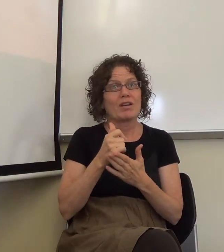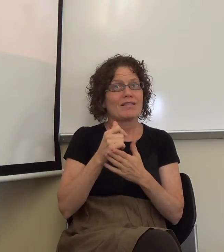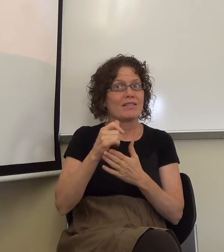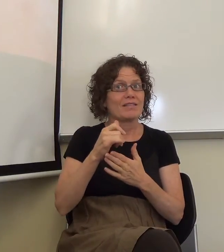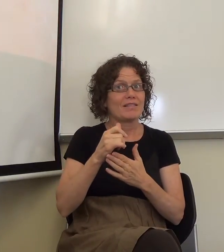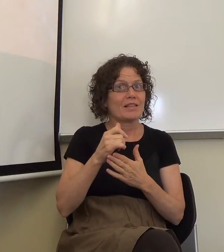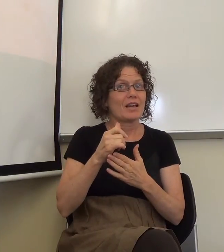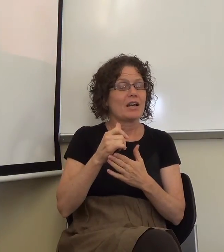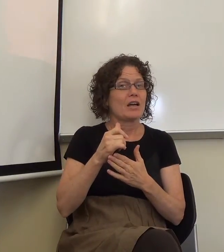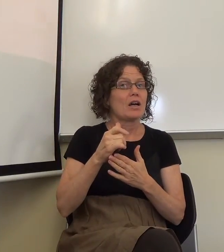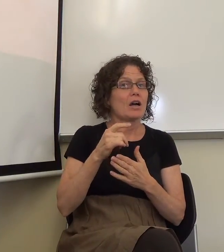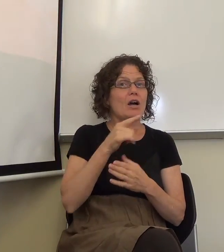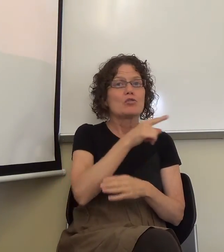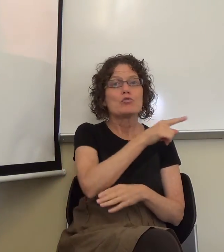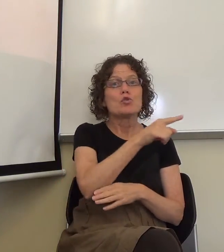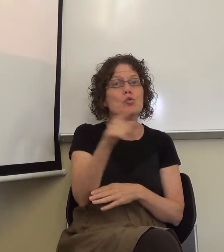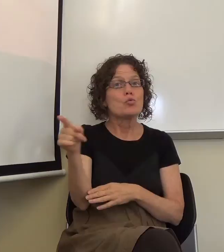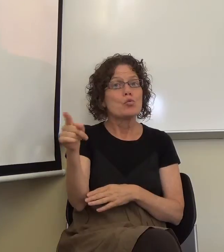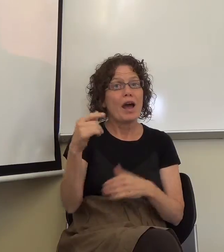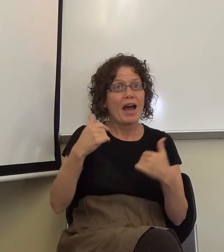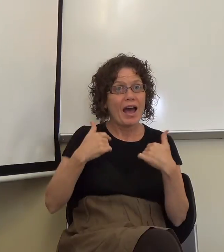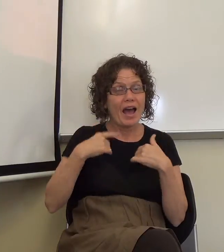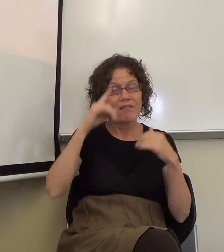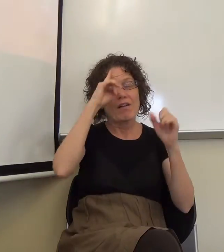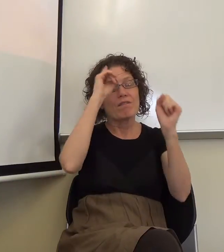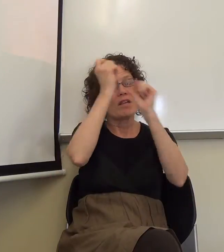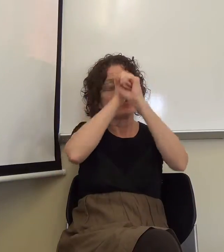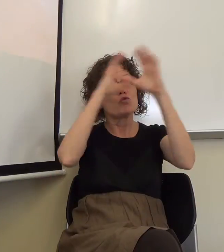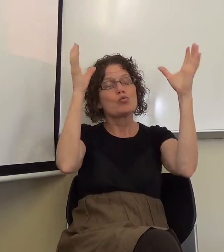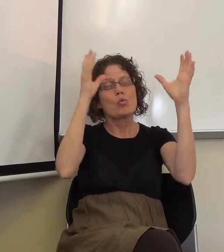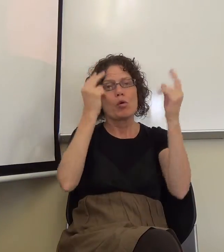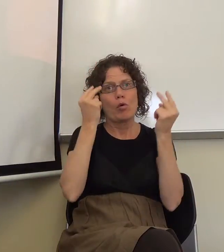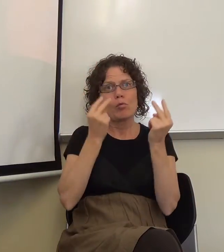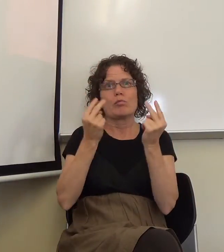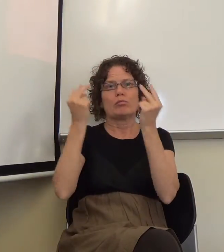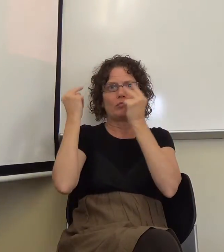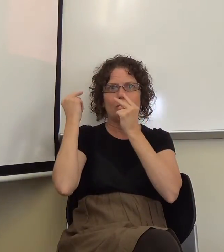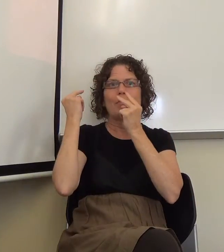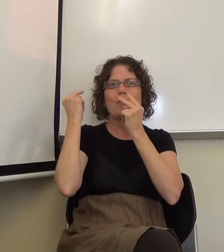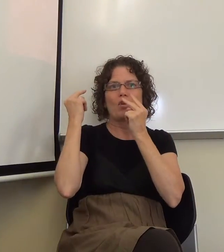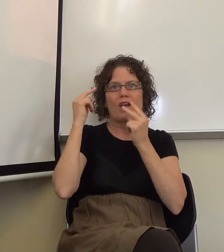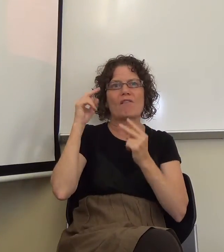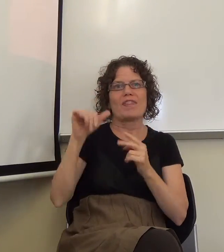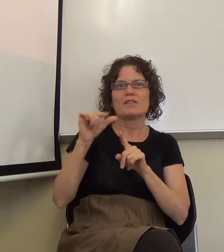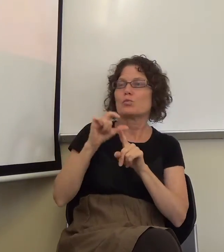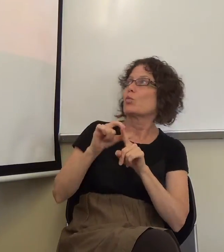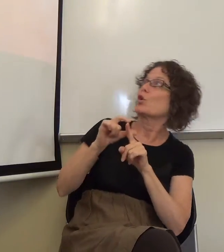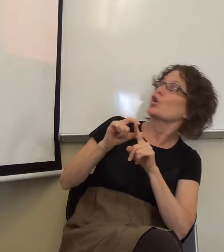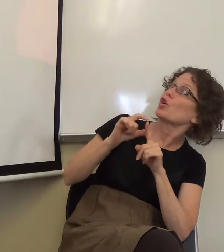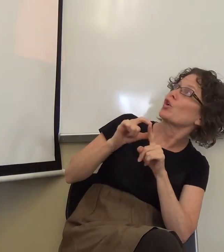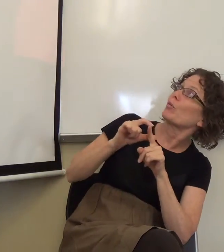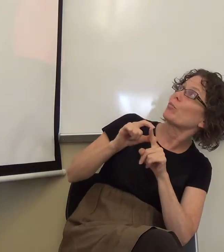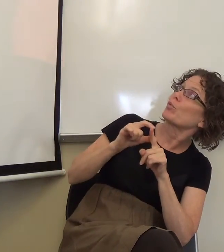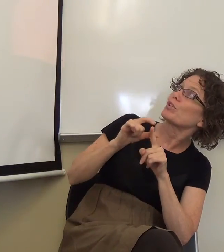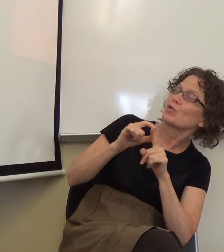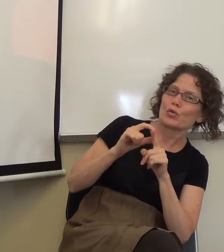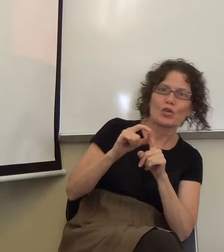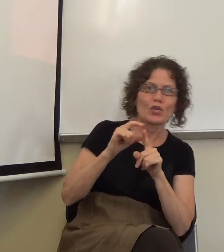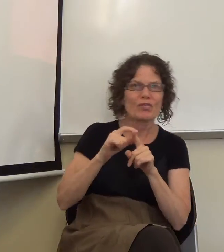you have a visual memory of this word. You see what I'm saying? You know that word,